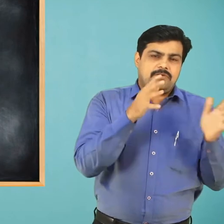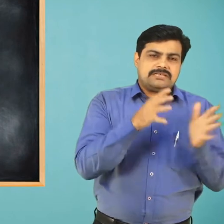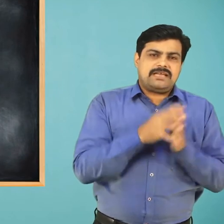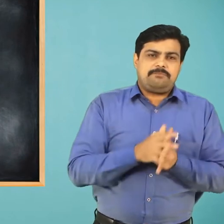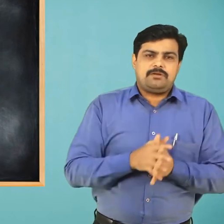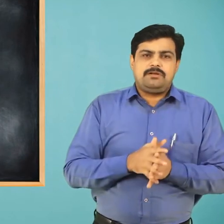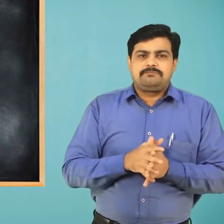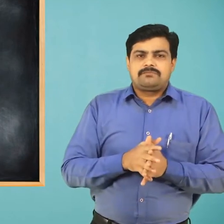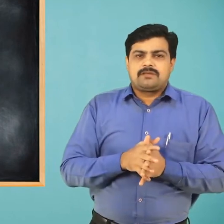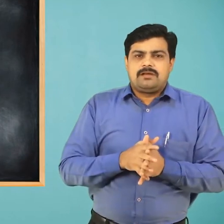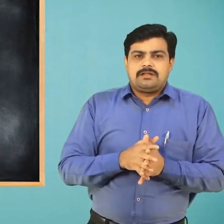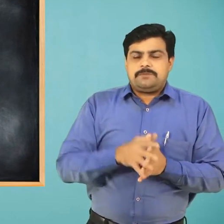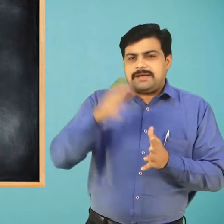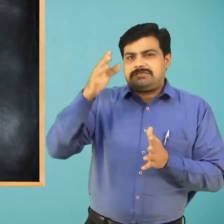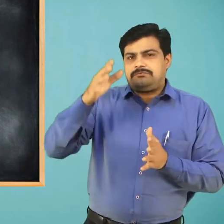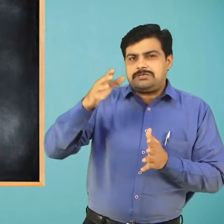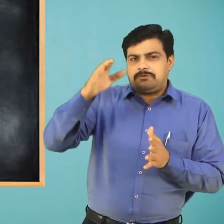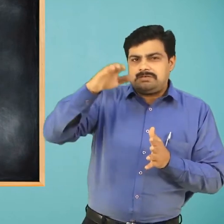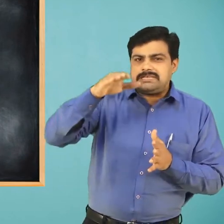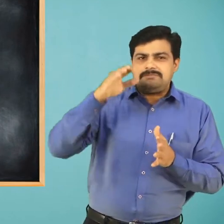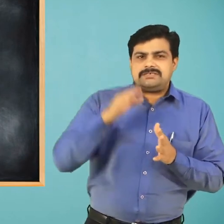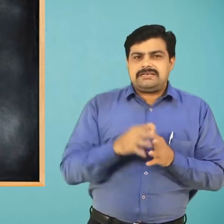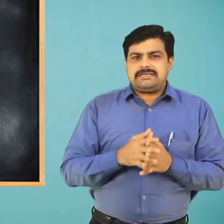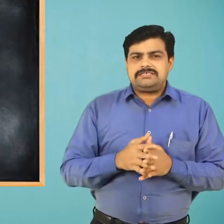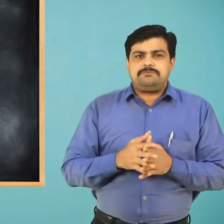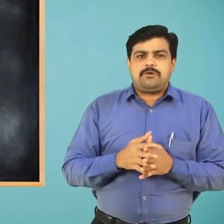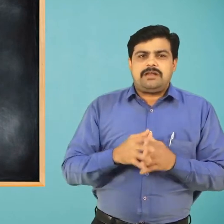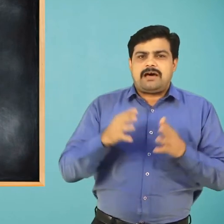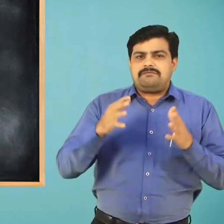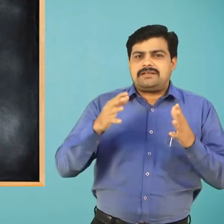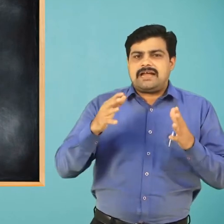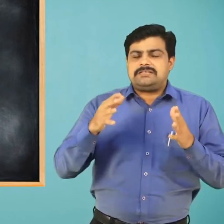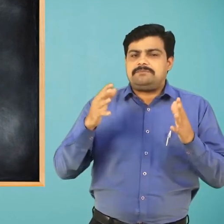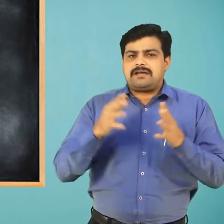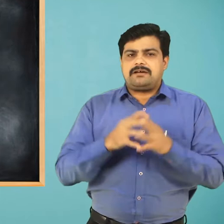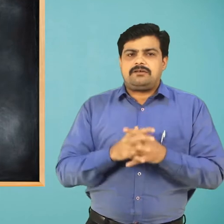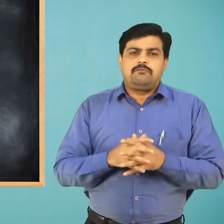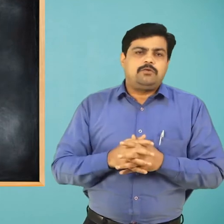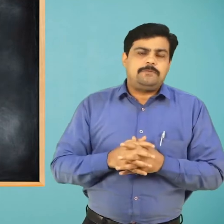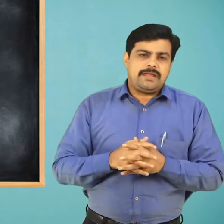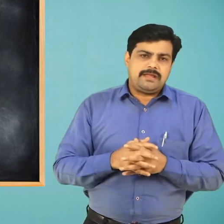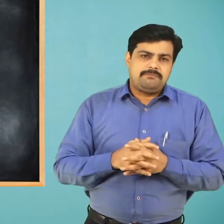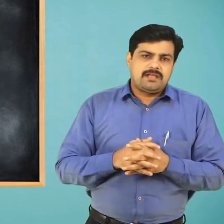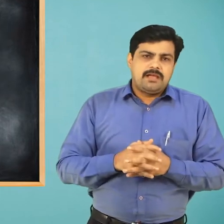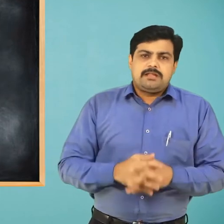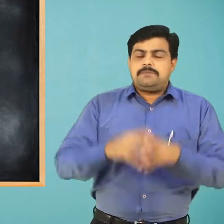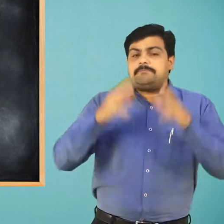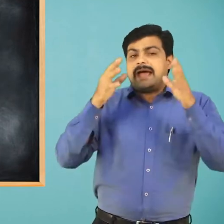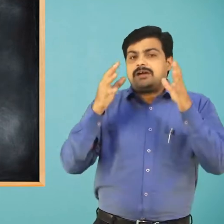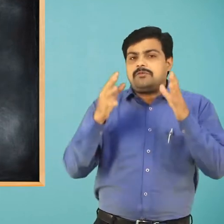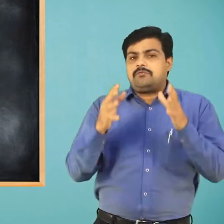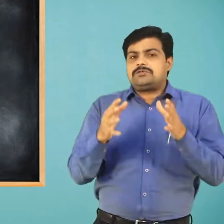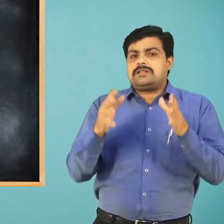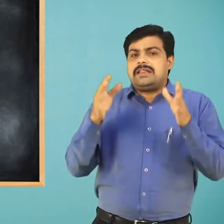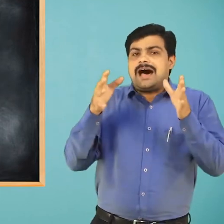For example, the passive voice of the same sentence, the boy laughed at the beggar, would be, the beggar was